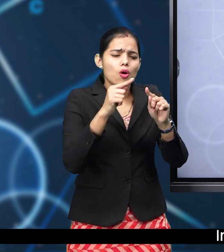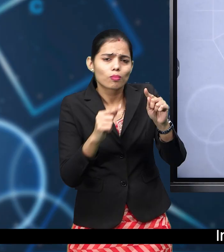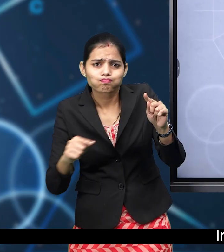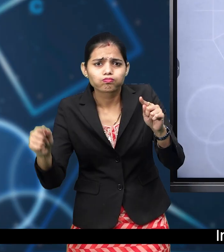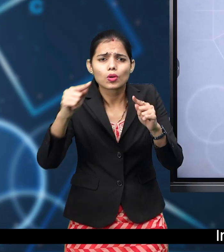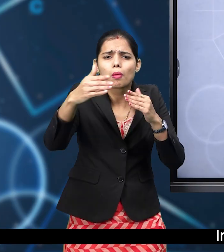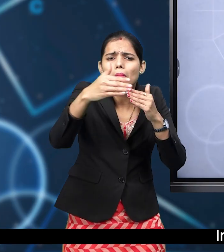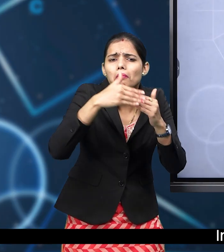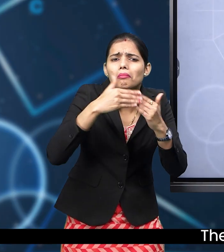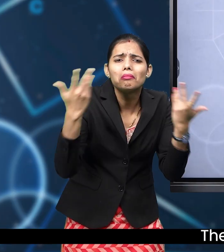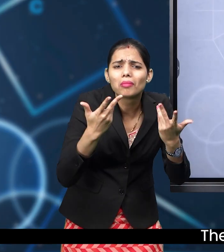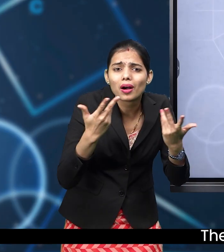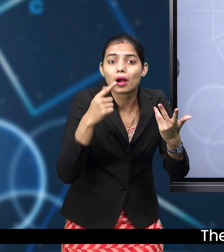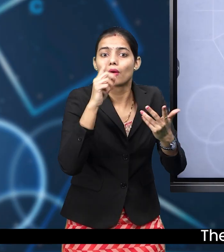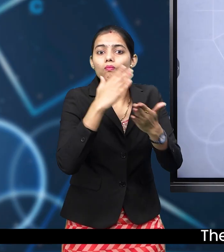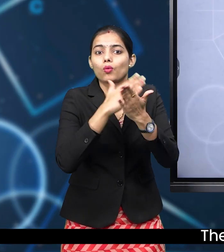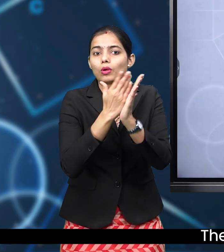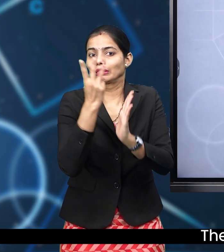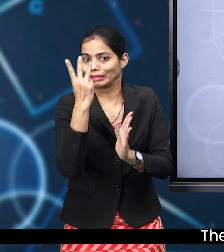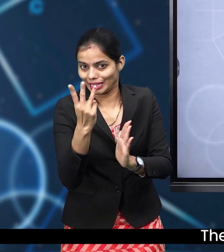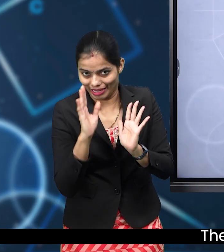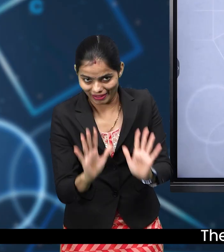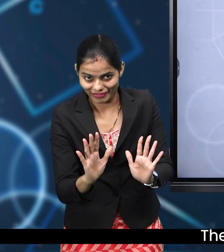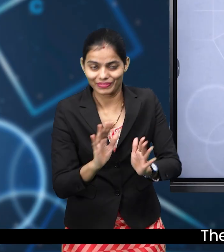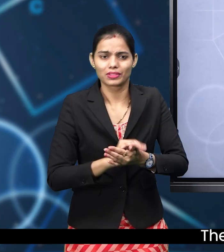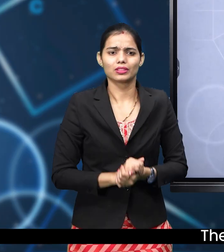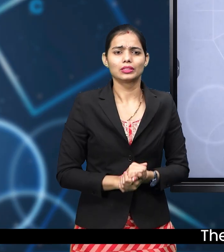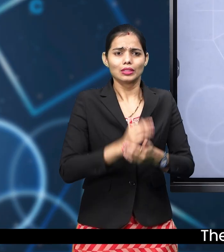In a closed curve, there are three parts.